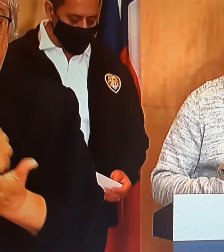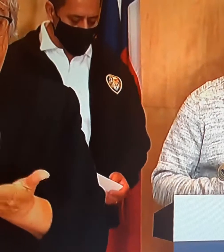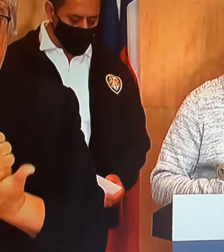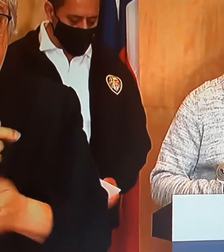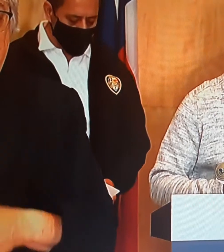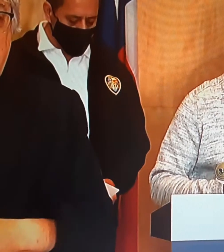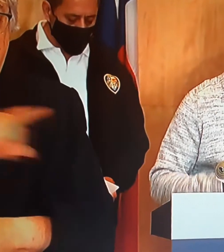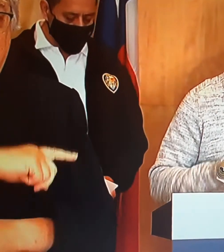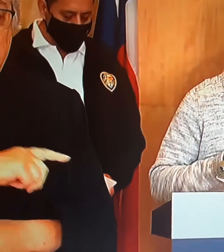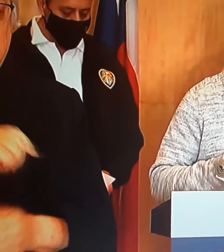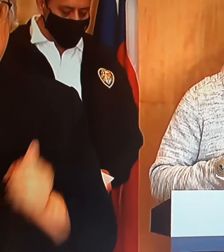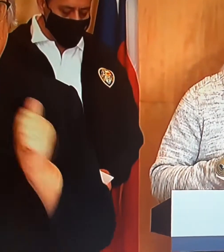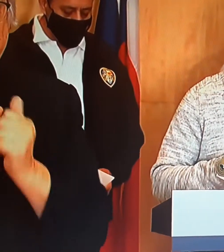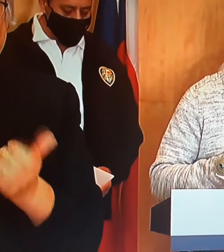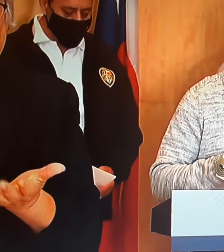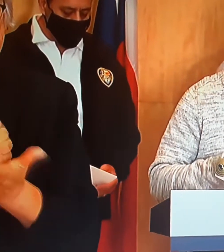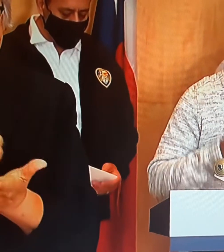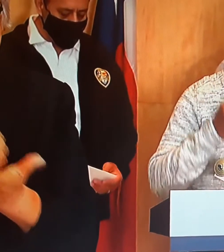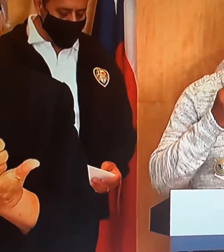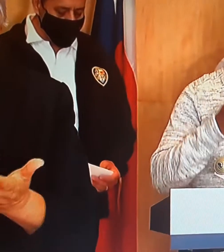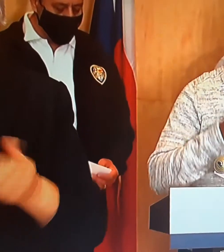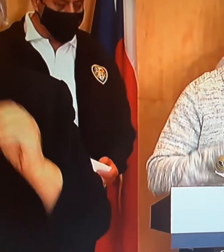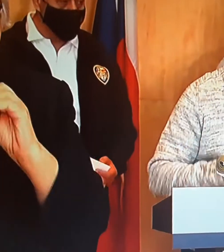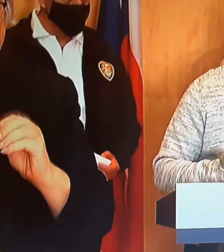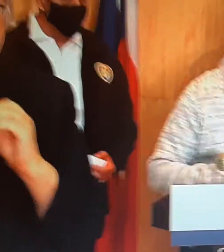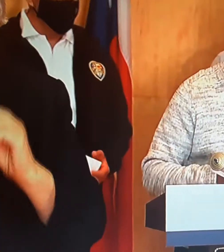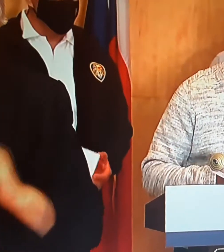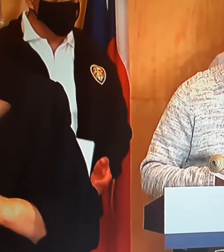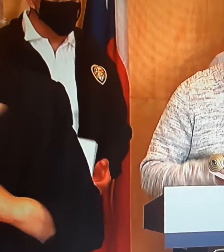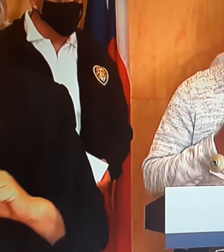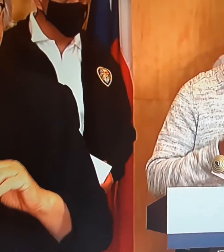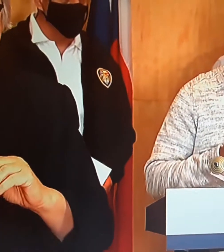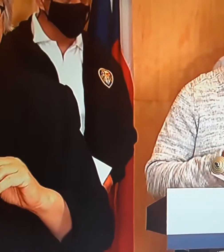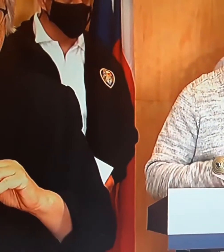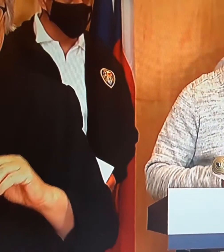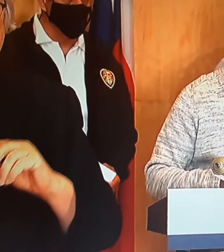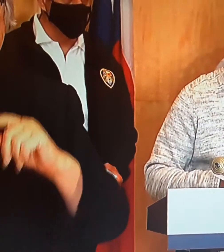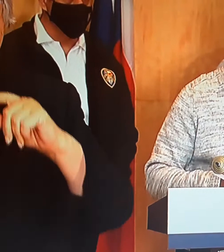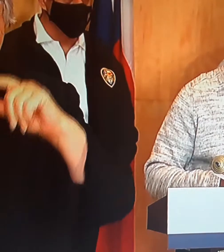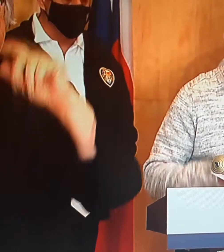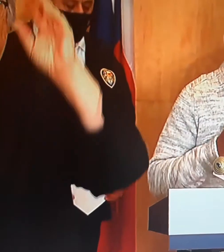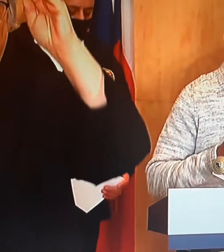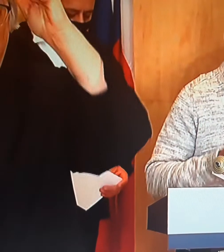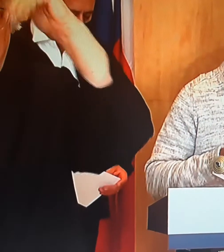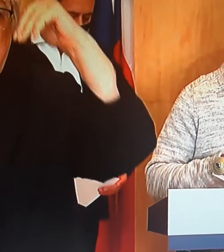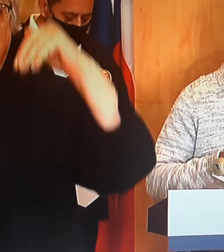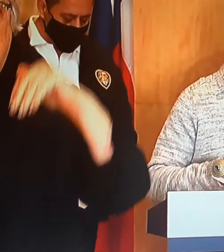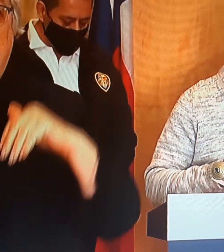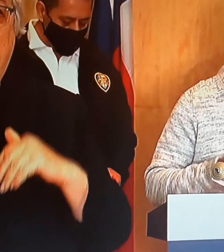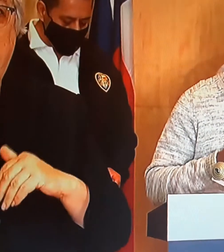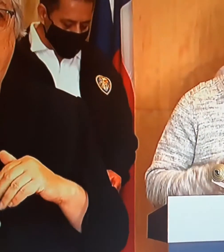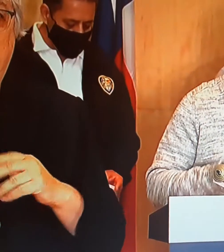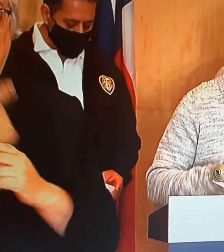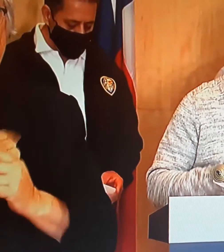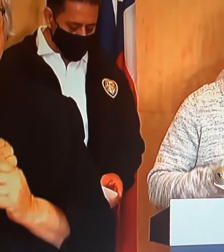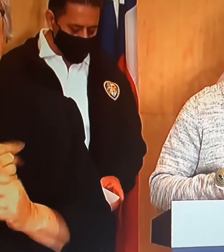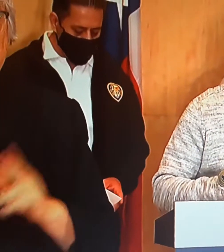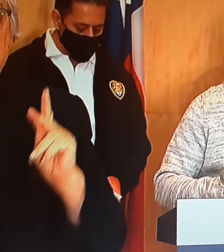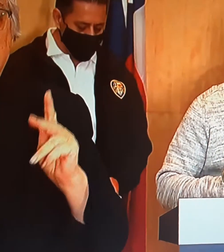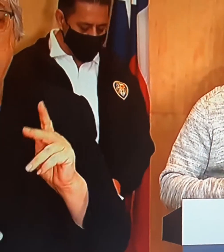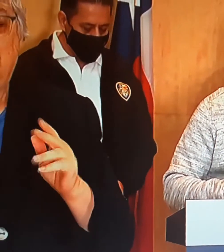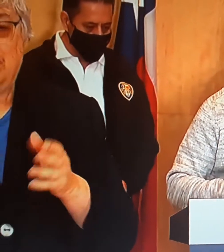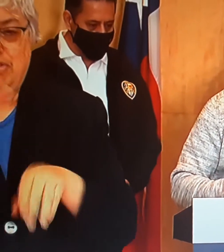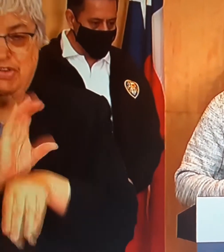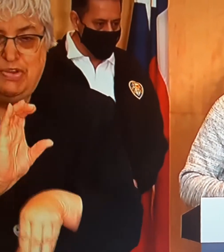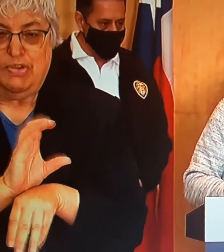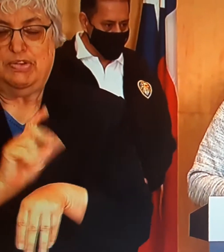the assistance to repair your homes, to repair those ceilings as we move forward. I also want to thank members of the faith-based community.